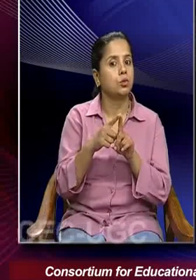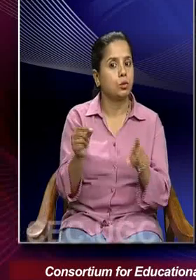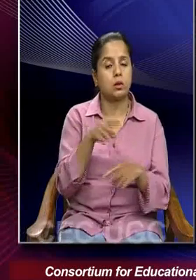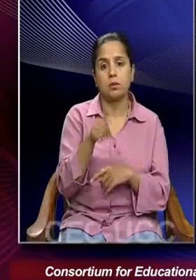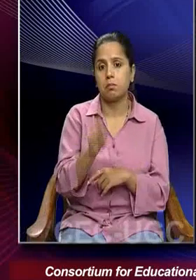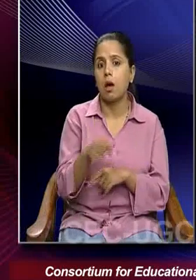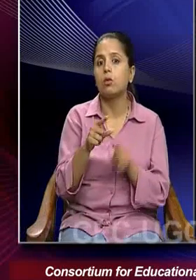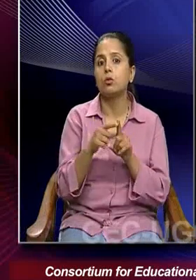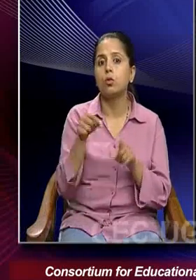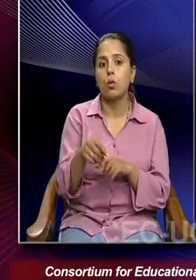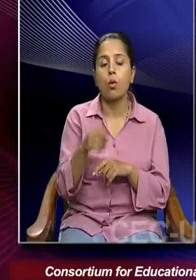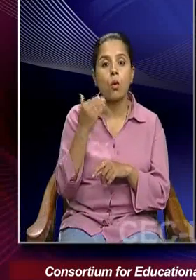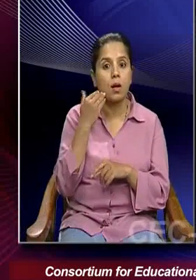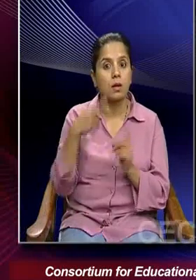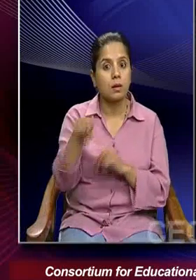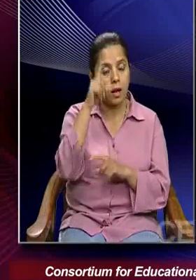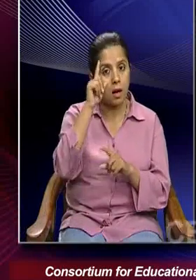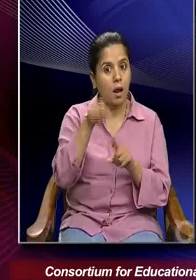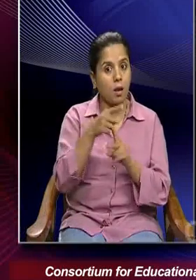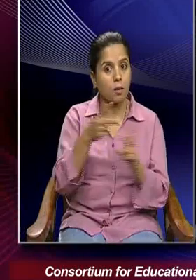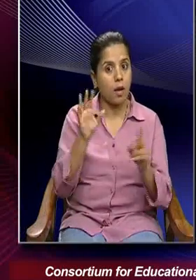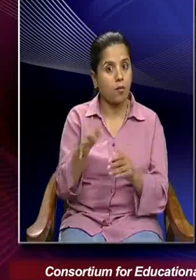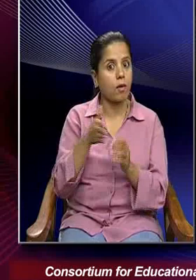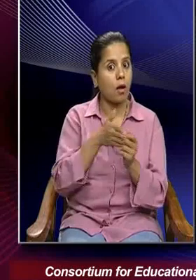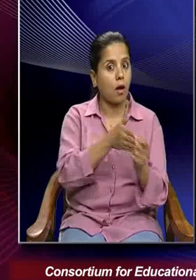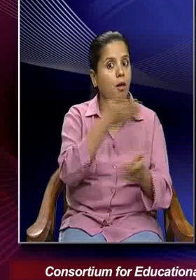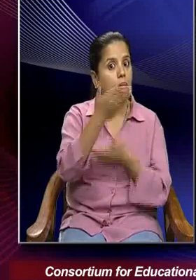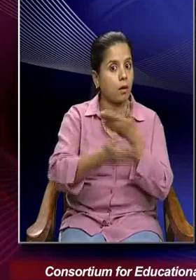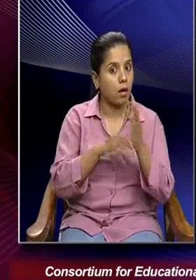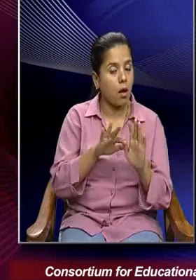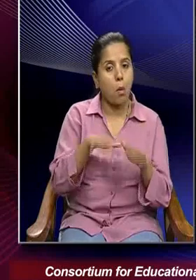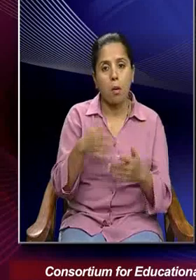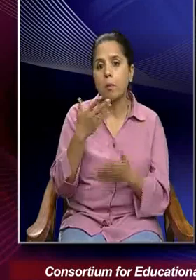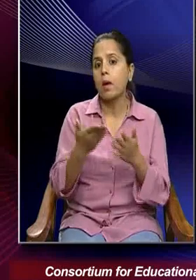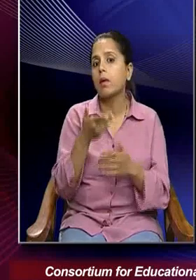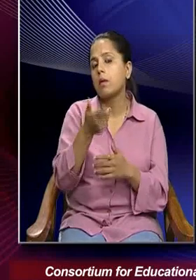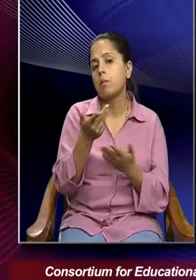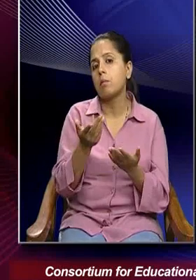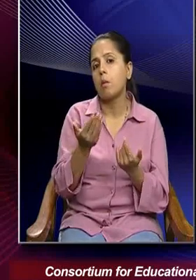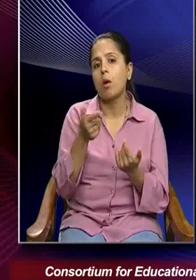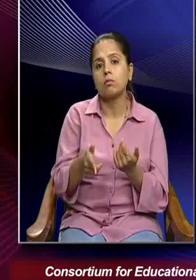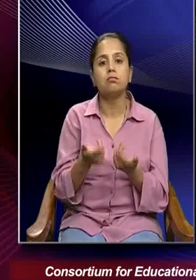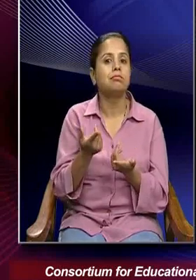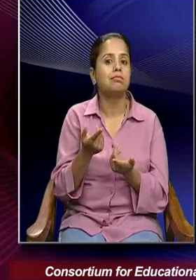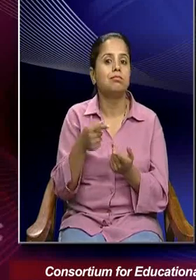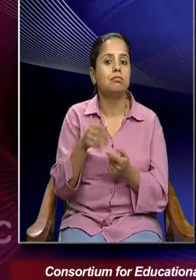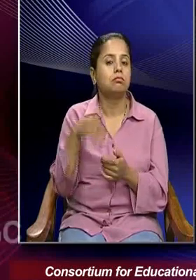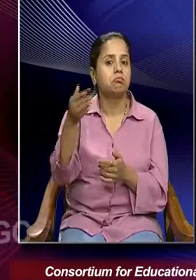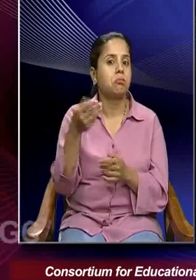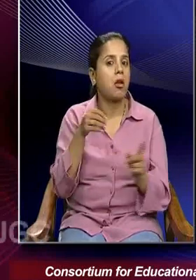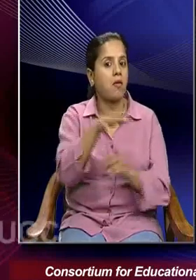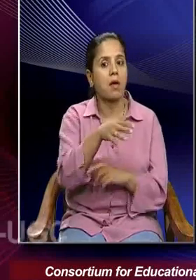be done only when there is an expert to guide you. Otherwise, it may have bad after effects.